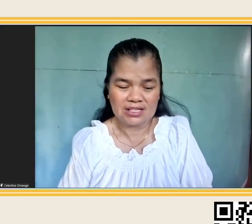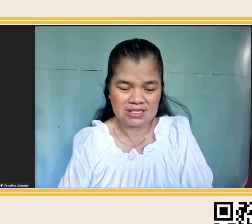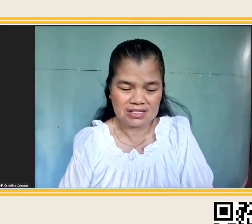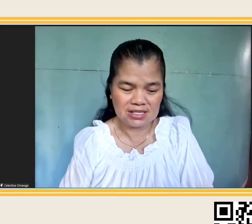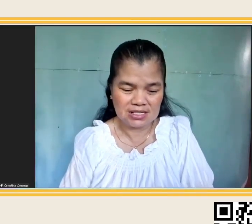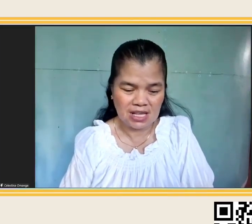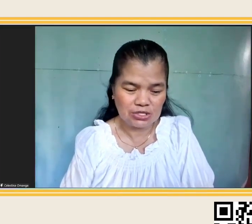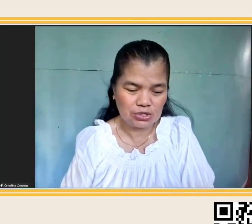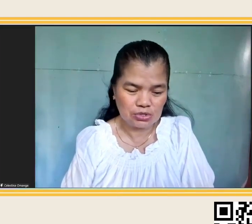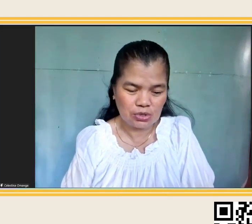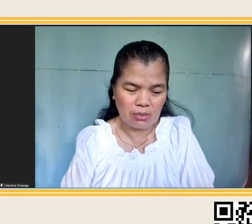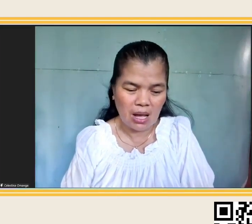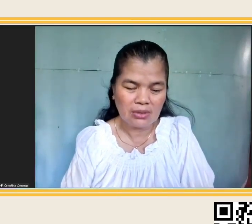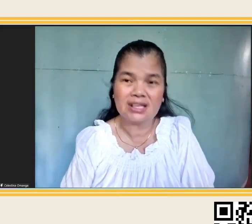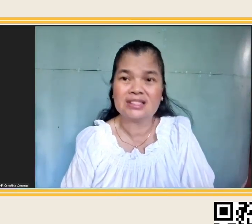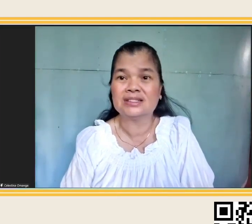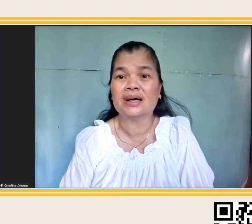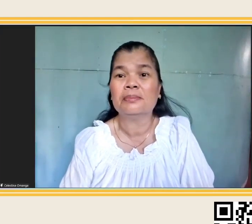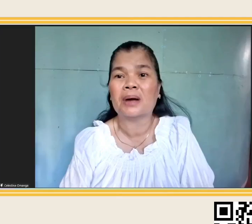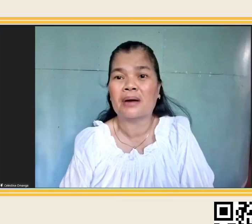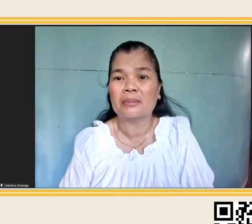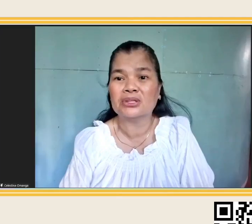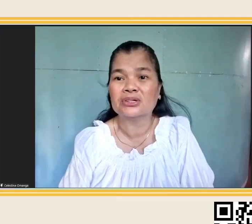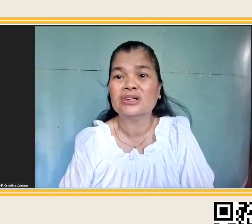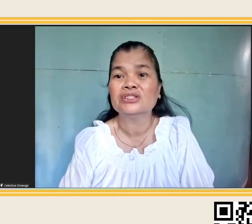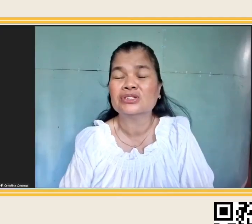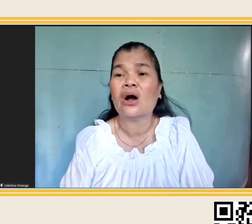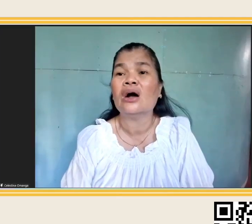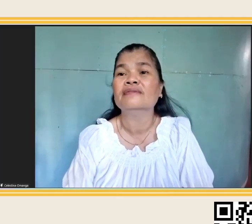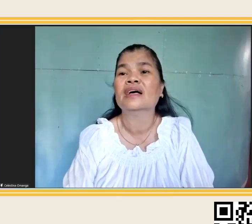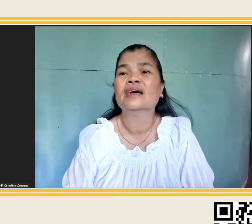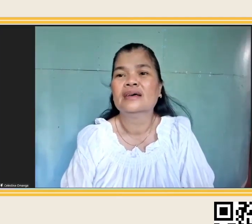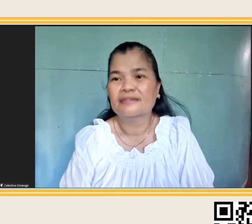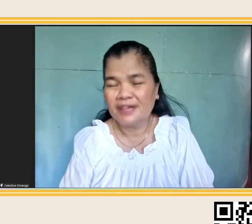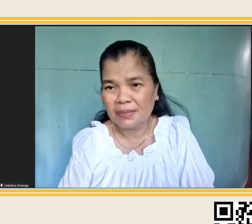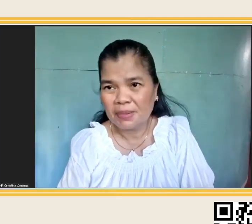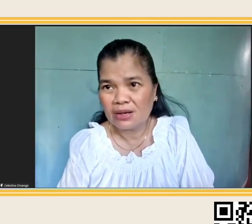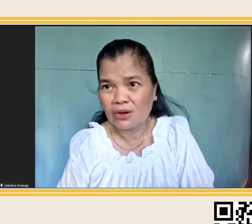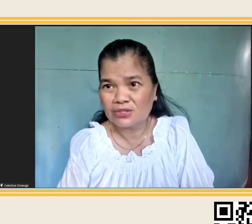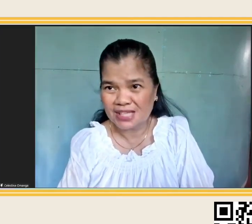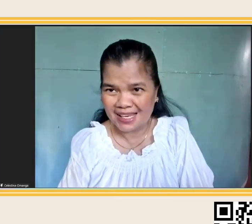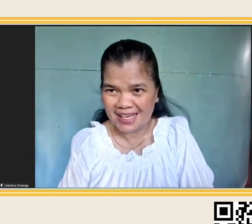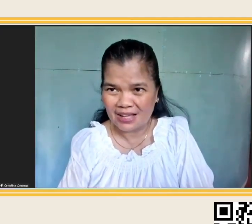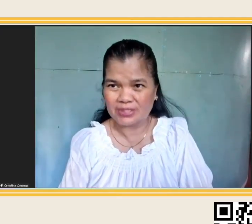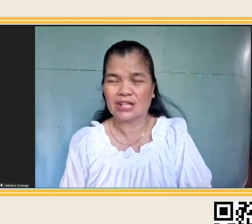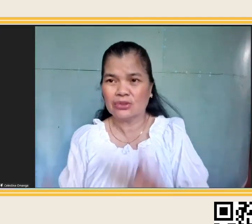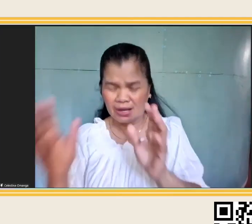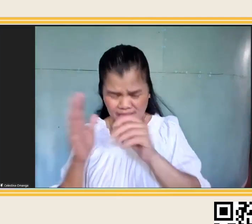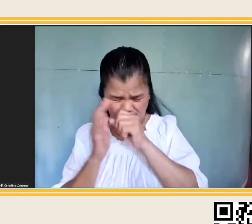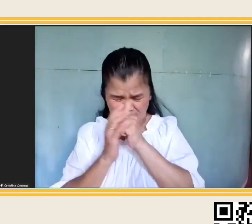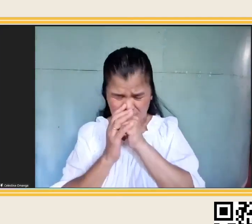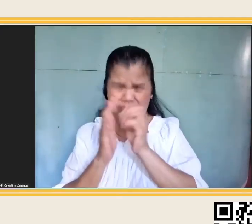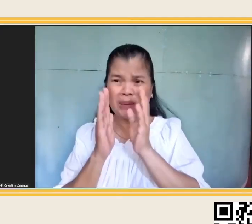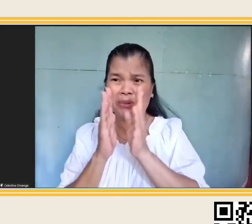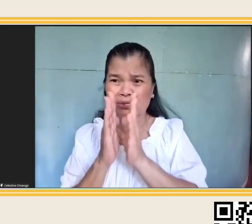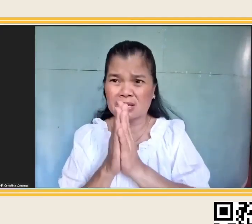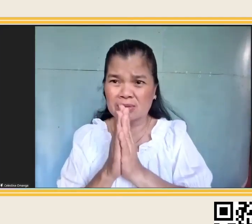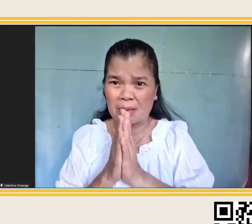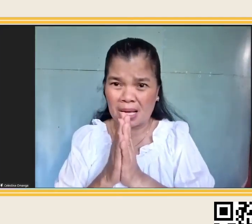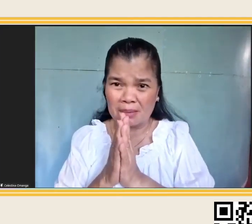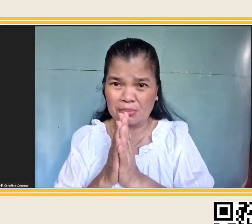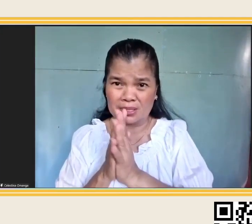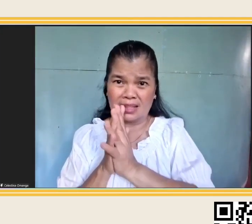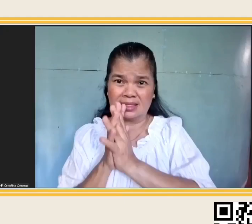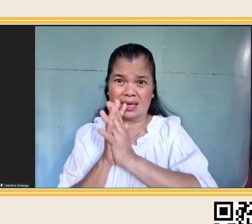What is the session 2 about? It's the parameters of Filipino Sign Language. Ito na, sabi ko sa